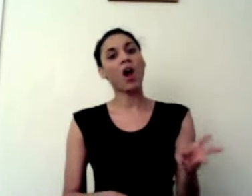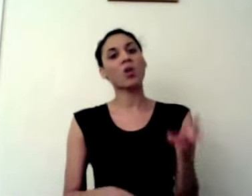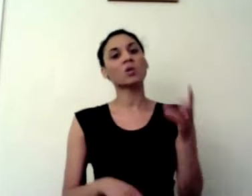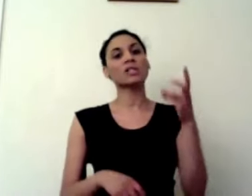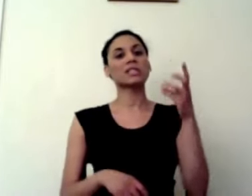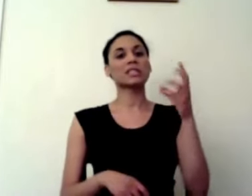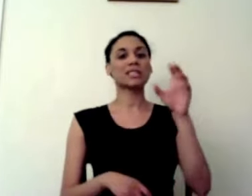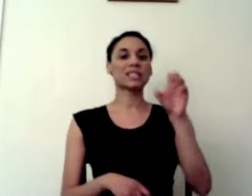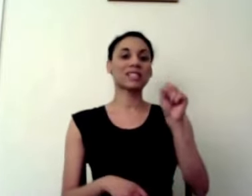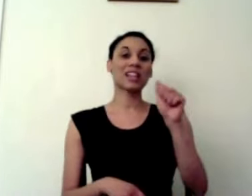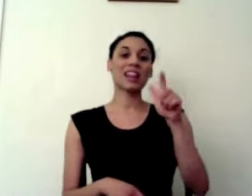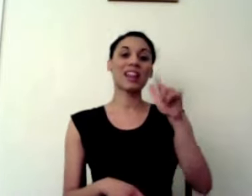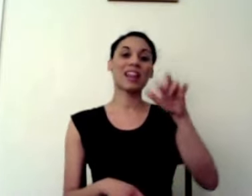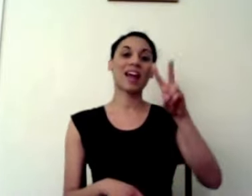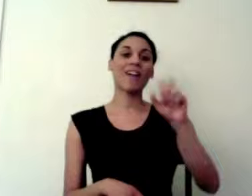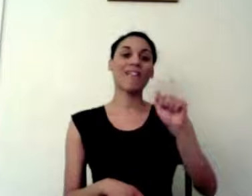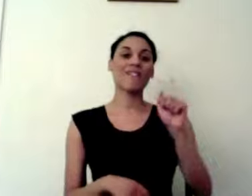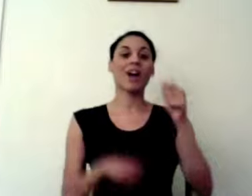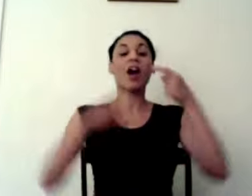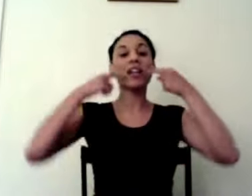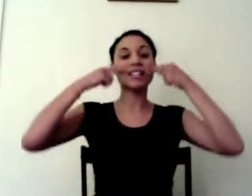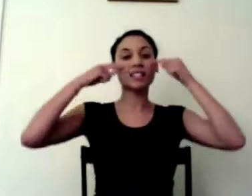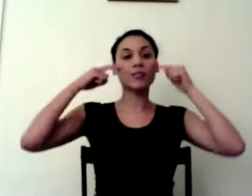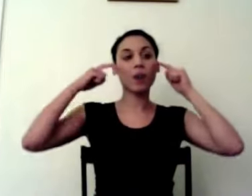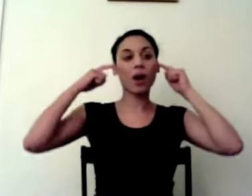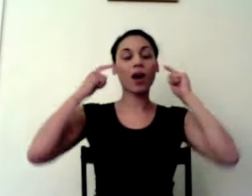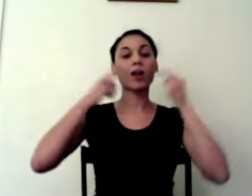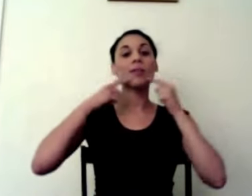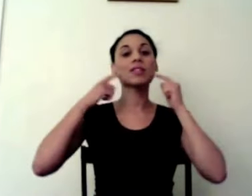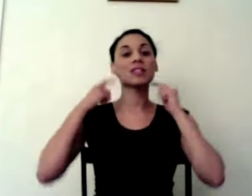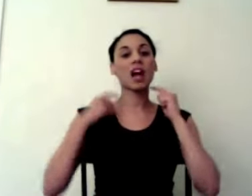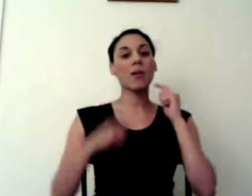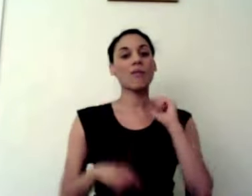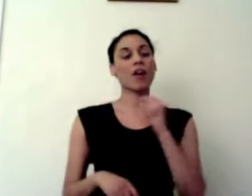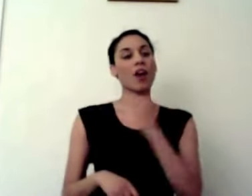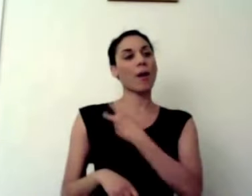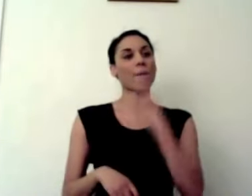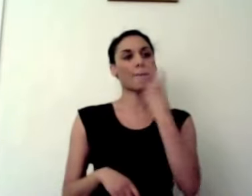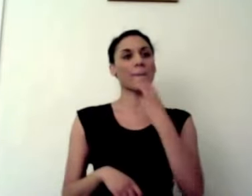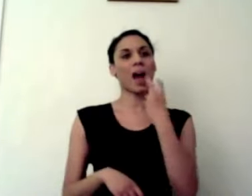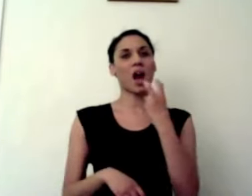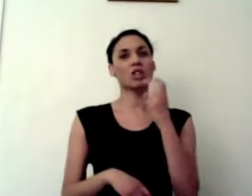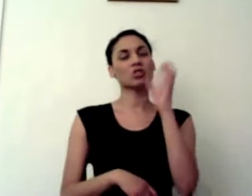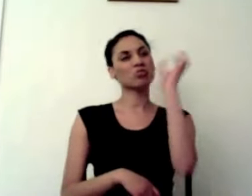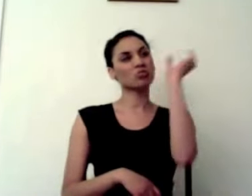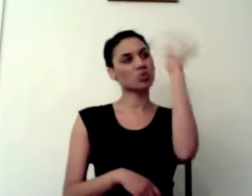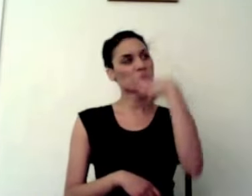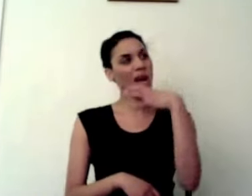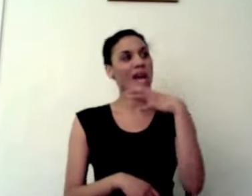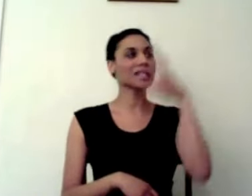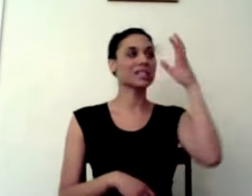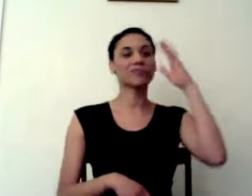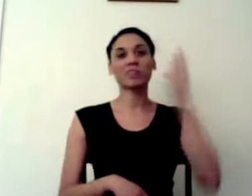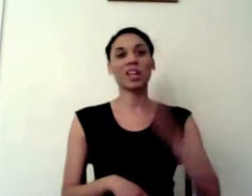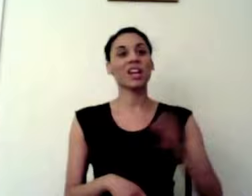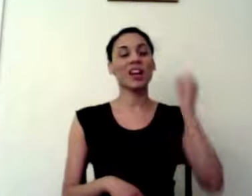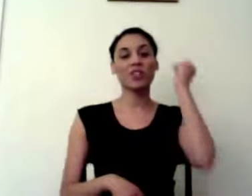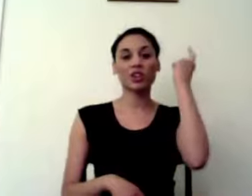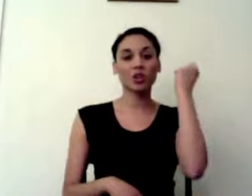in the top of our mouth. That was strange. I never knew where that came from before. But today our